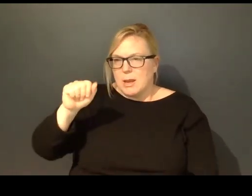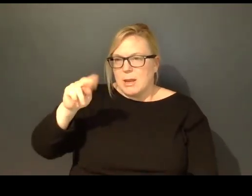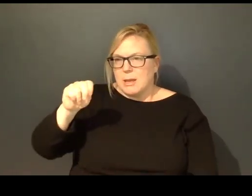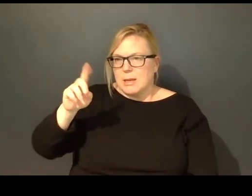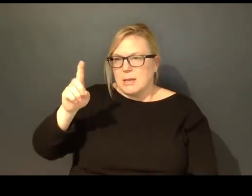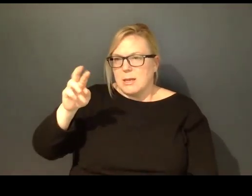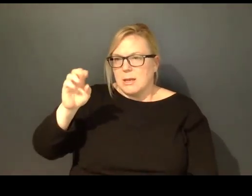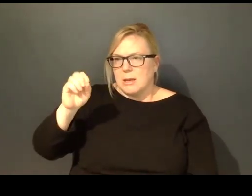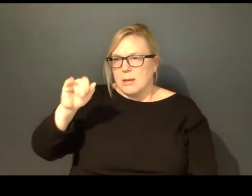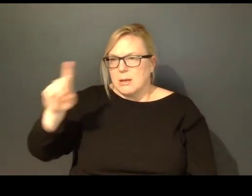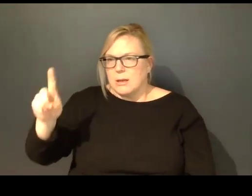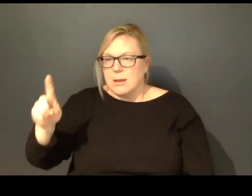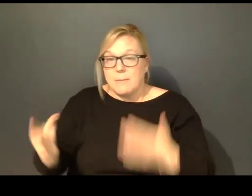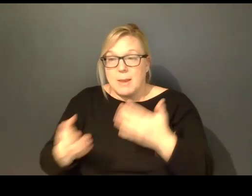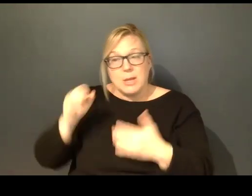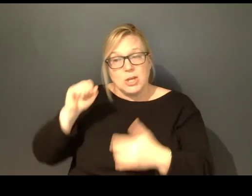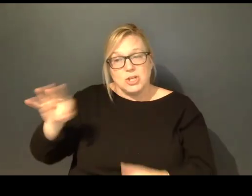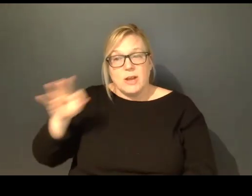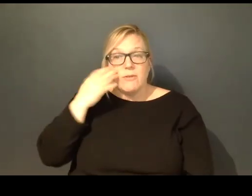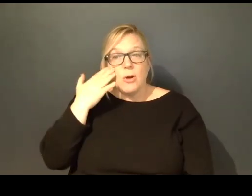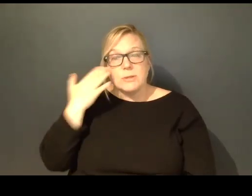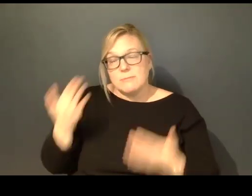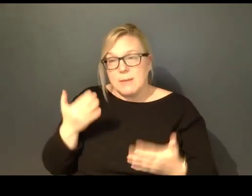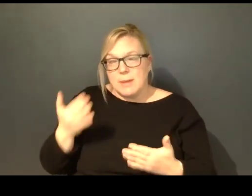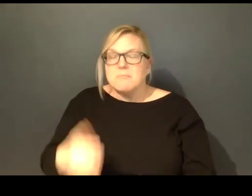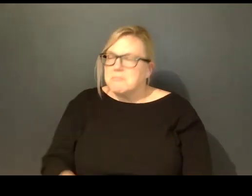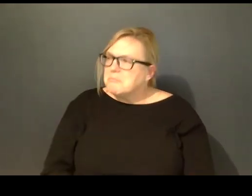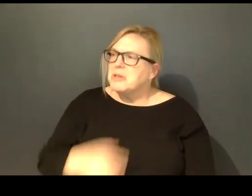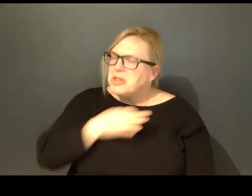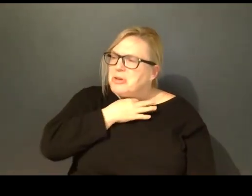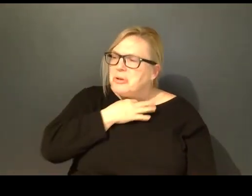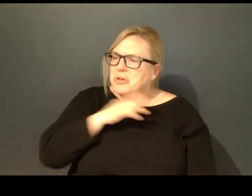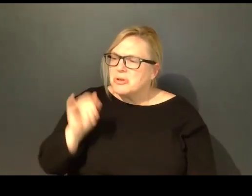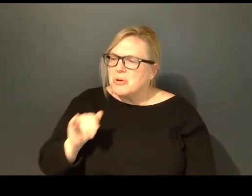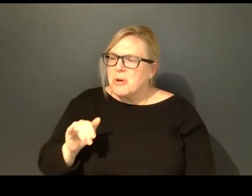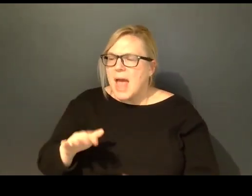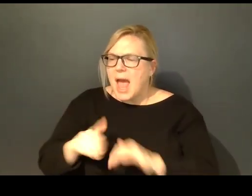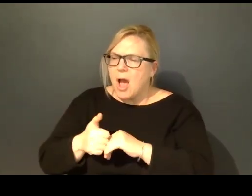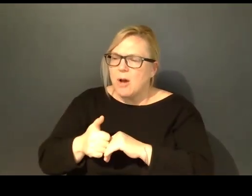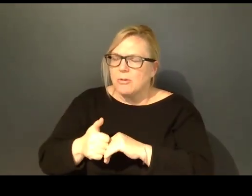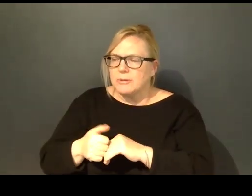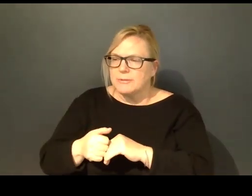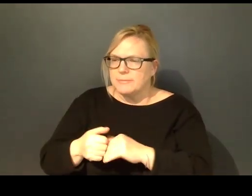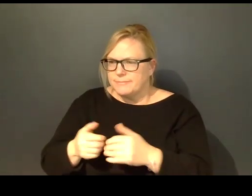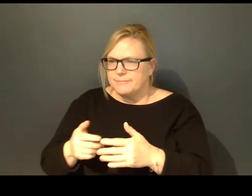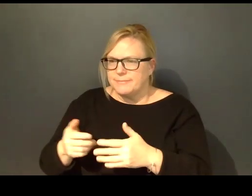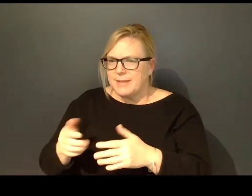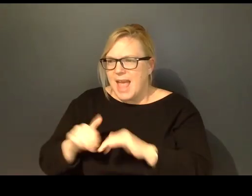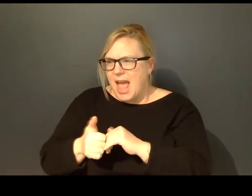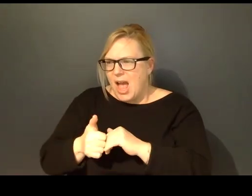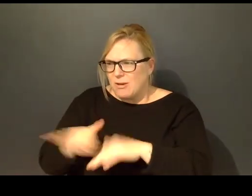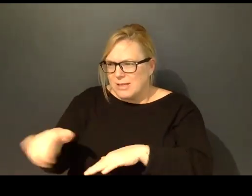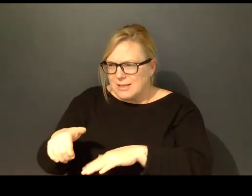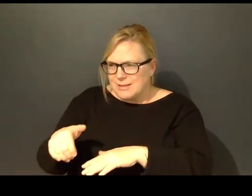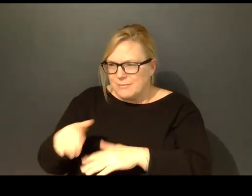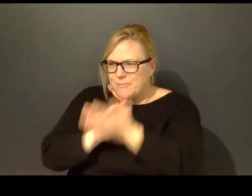So yeah, I'm going to look into this too, and because I'd also be very curious about how you sign up to become a volunteer, because that sounds like a really cool service. So if